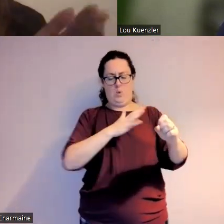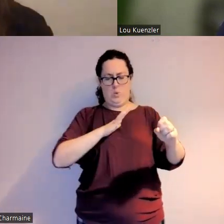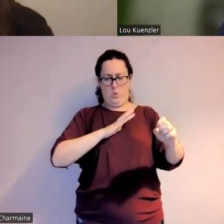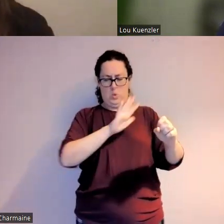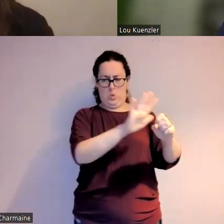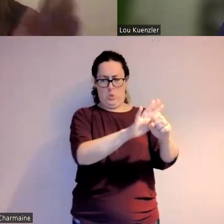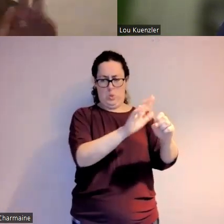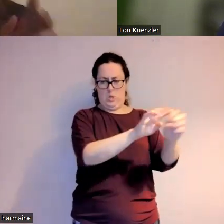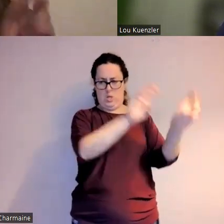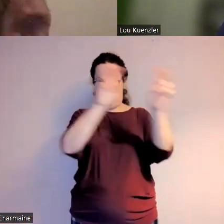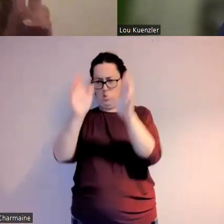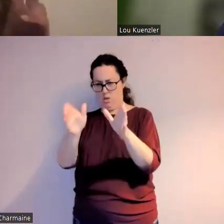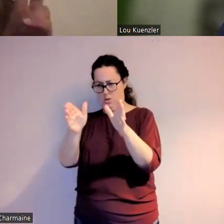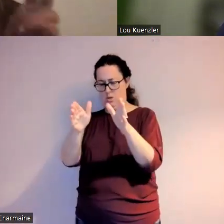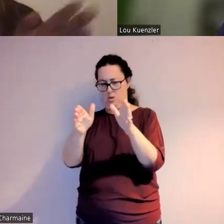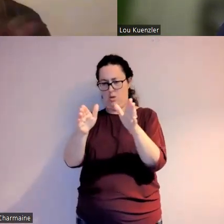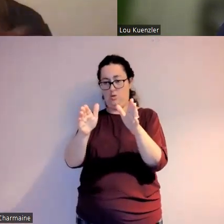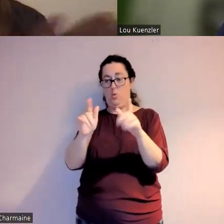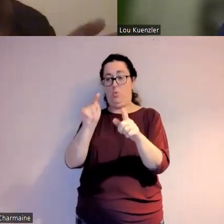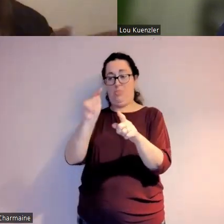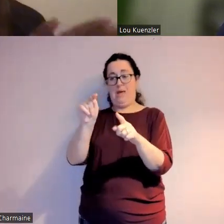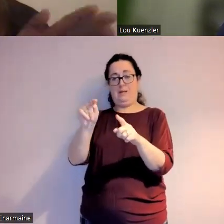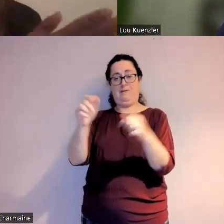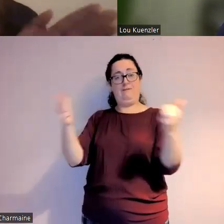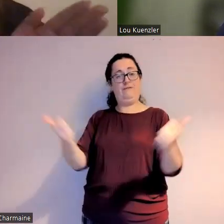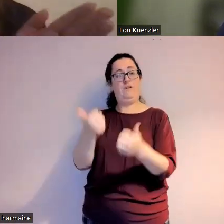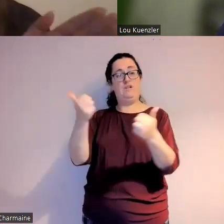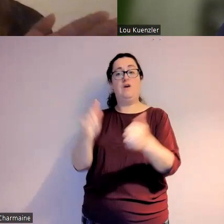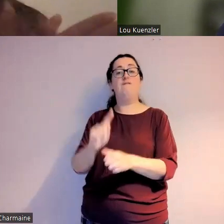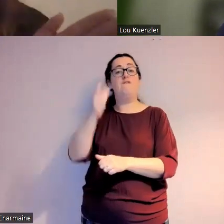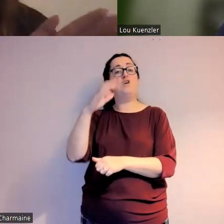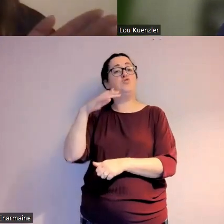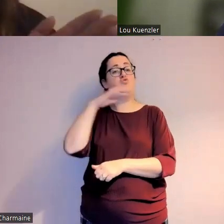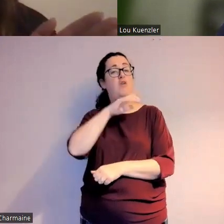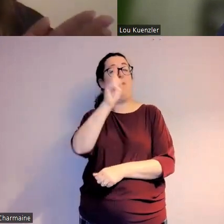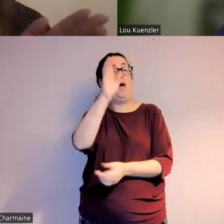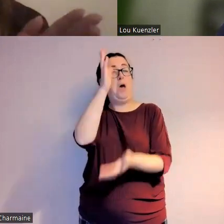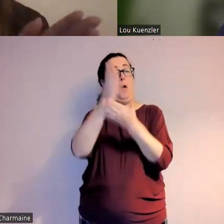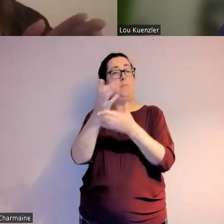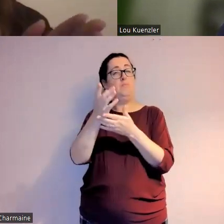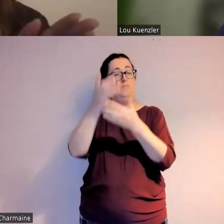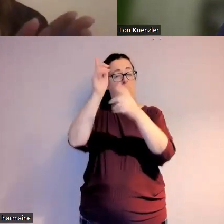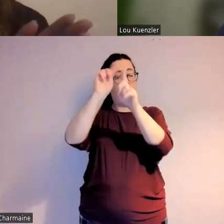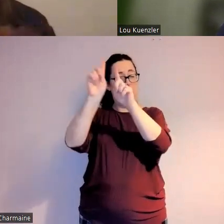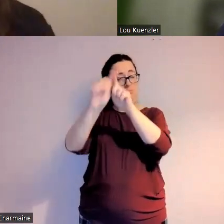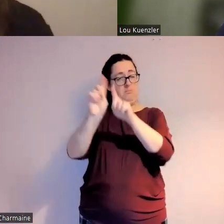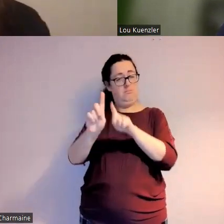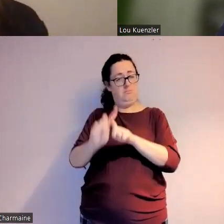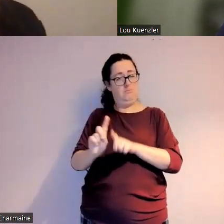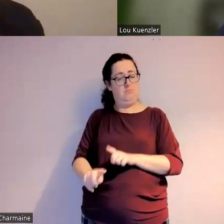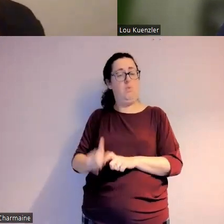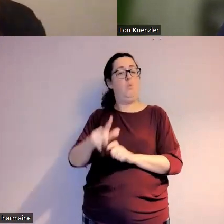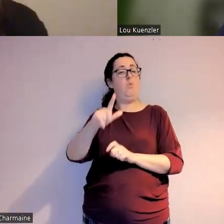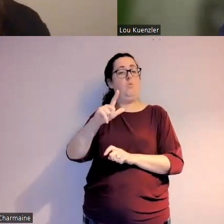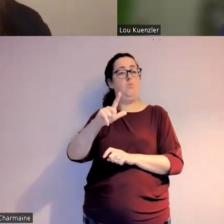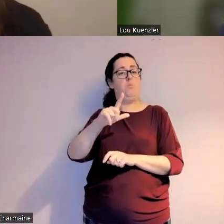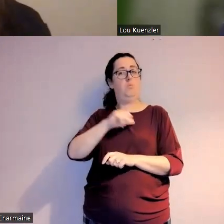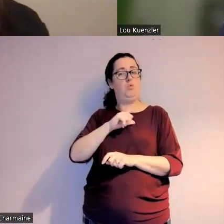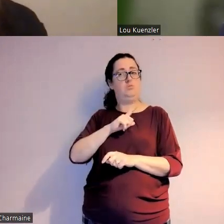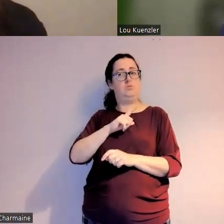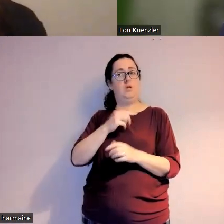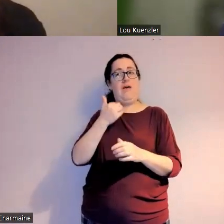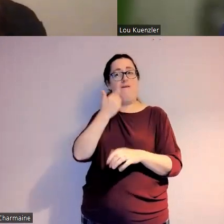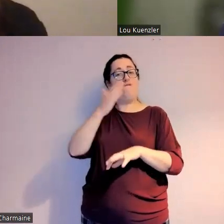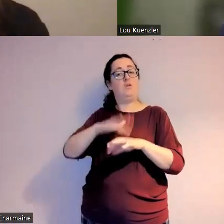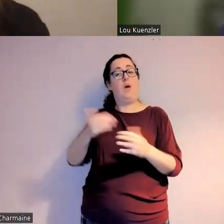finish that, that's my first draft, but actually it's been through loads because I've been essentially going back through it as I move forwards, kind of thing,